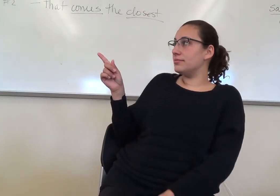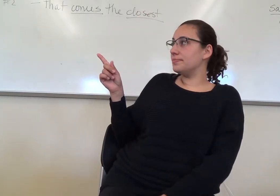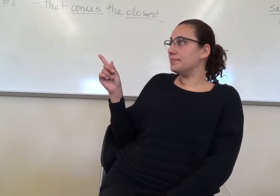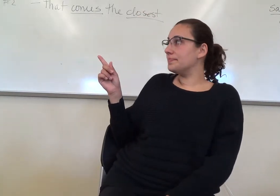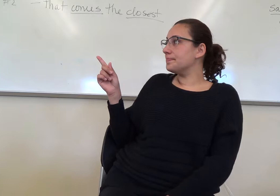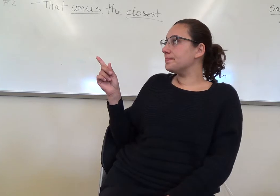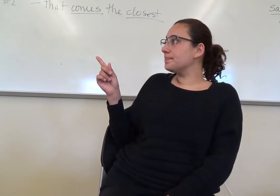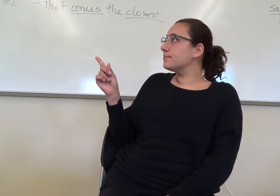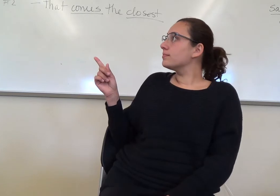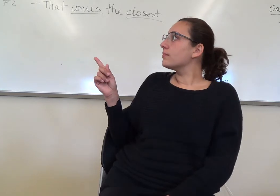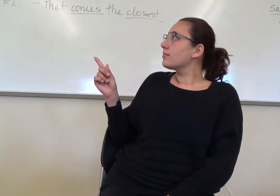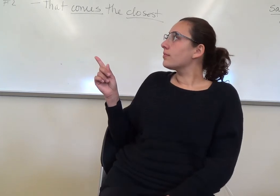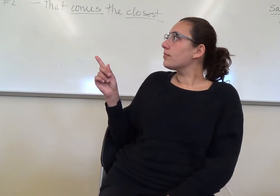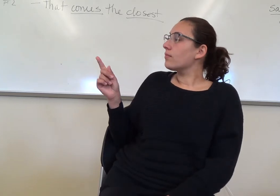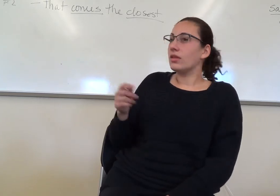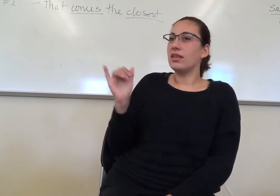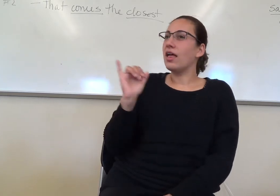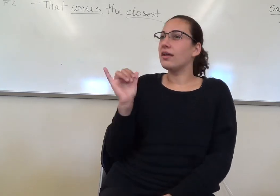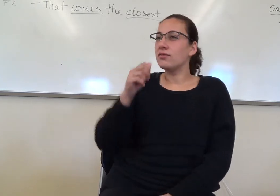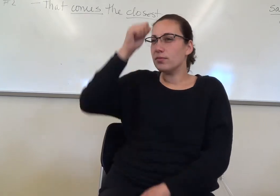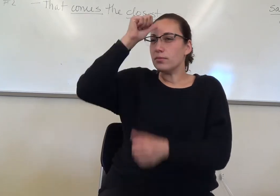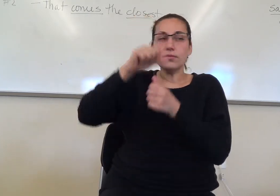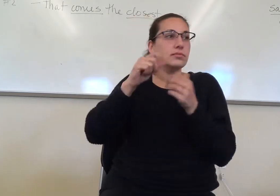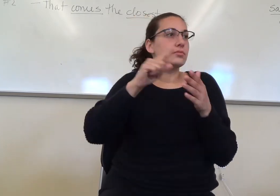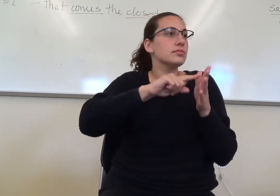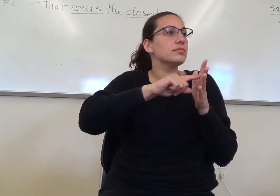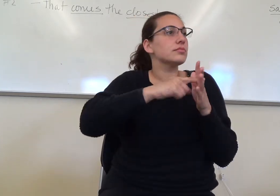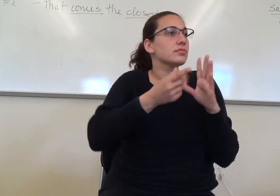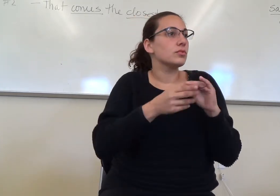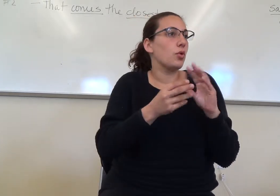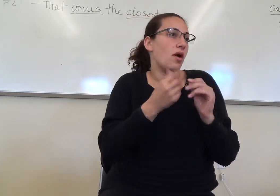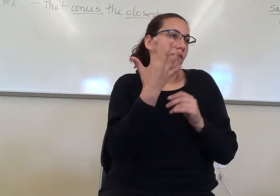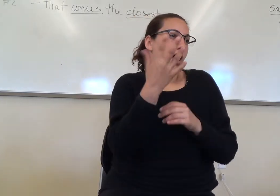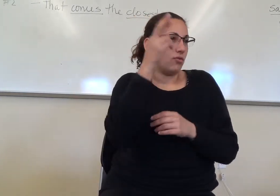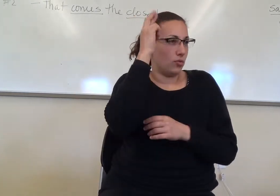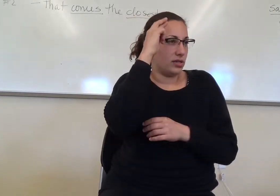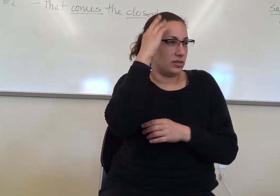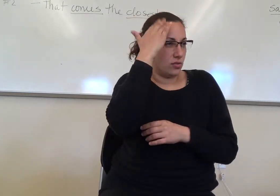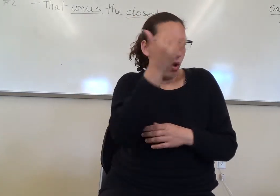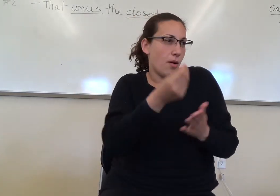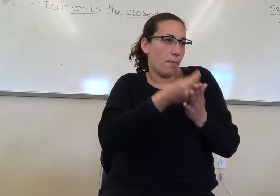there are 5 reasons why we buy stuff, right?